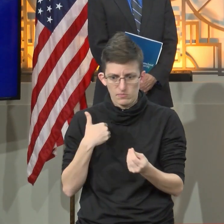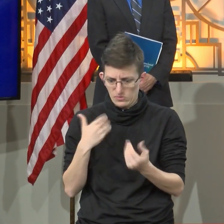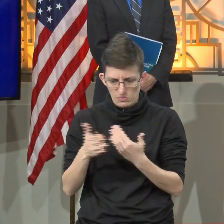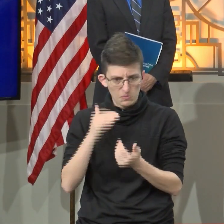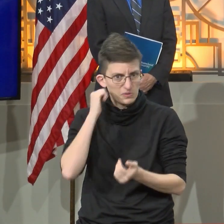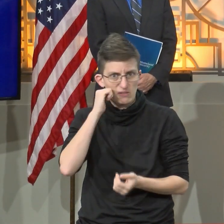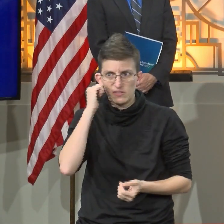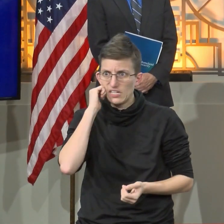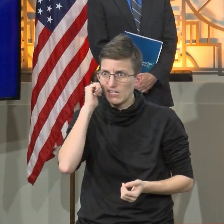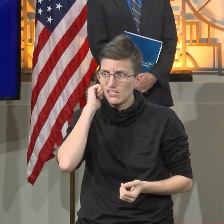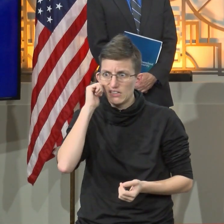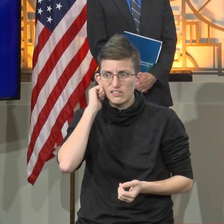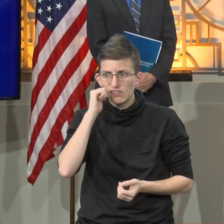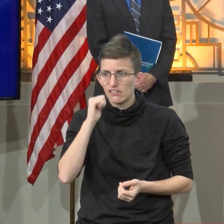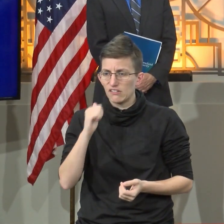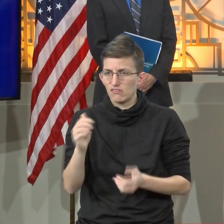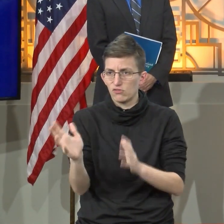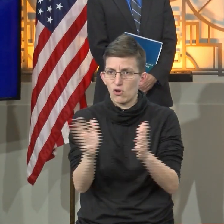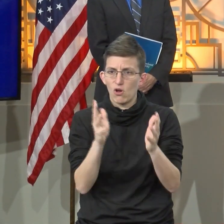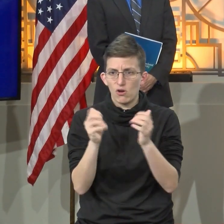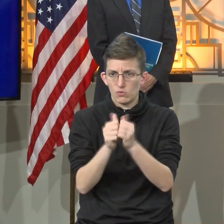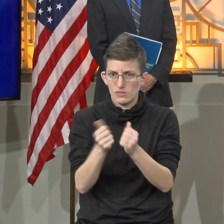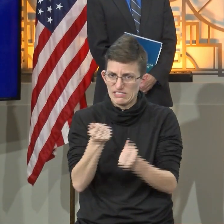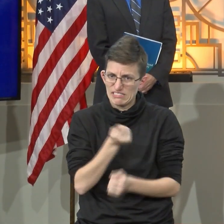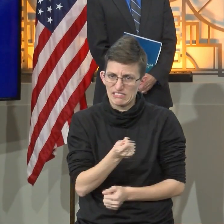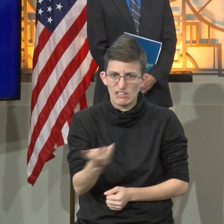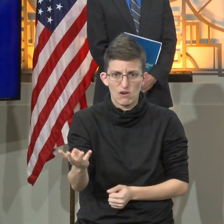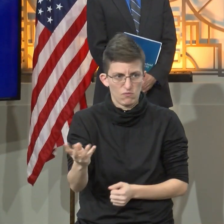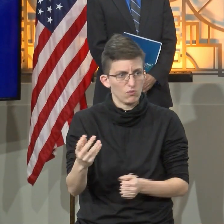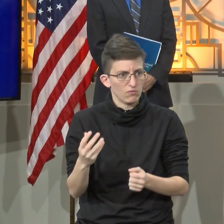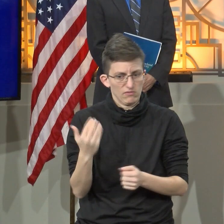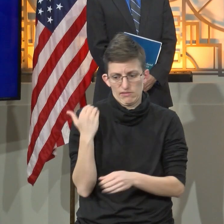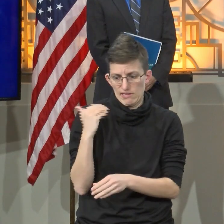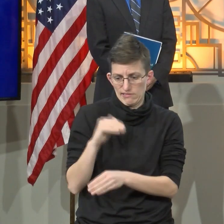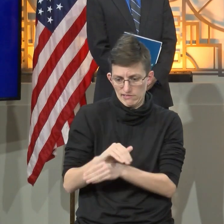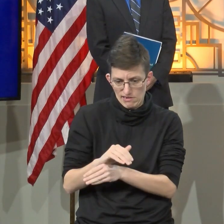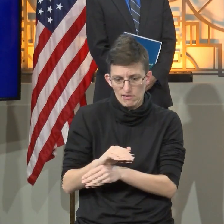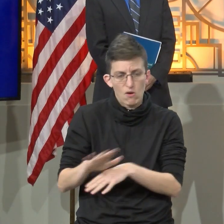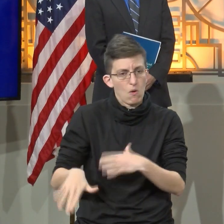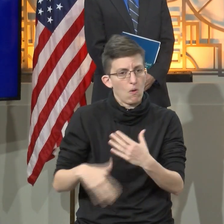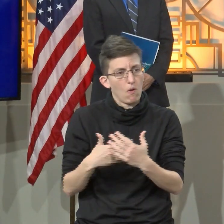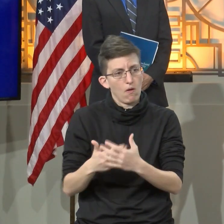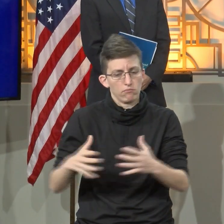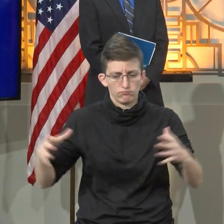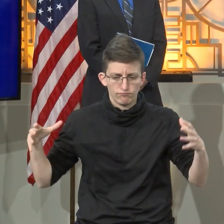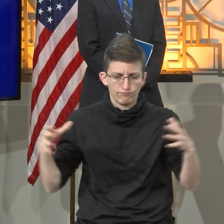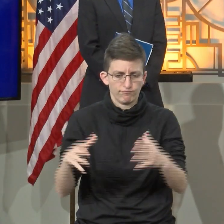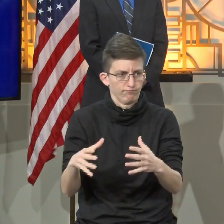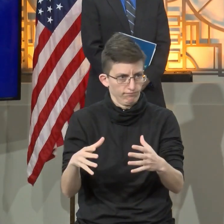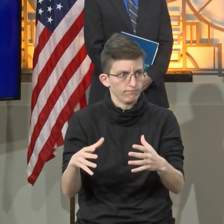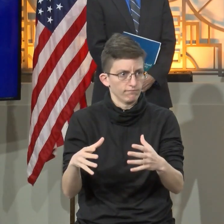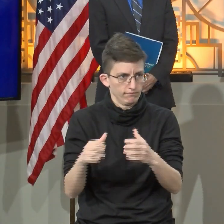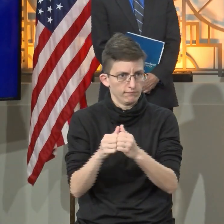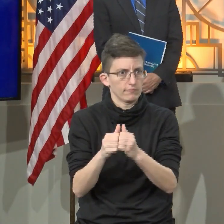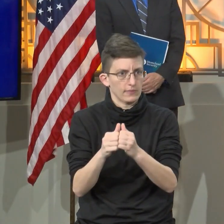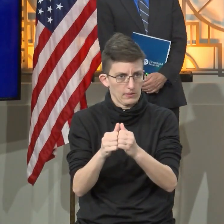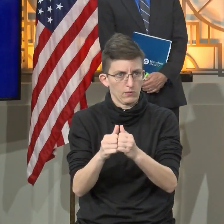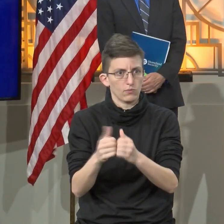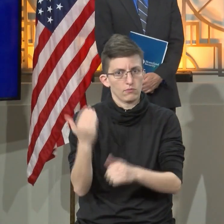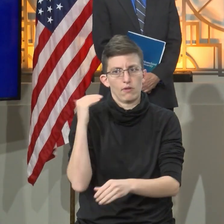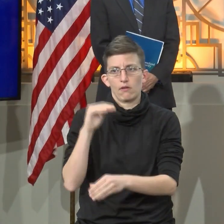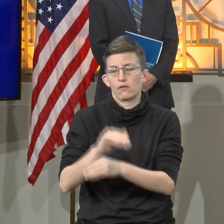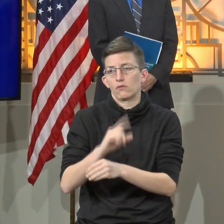day. I talked with a number of them last night. They were all together on last night.